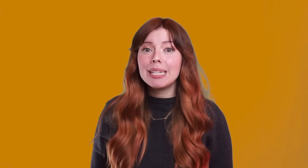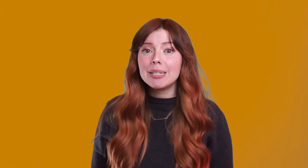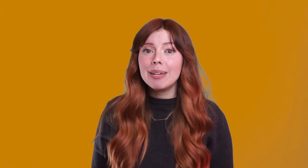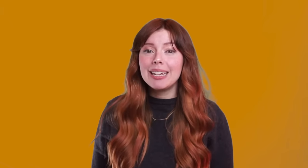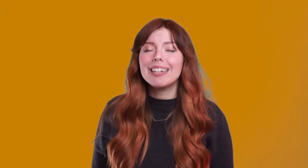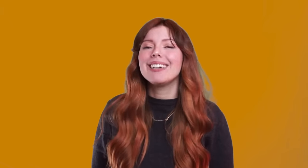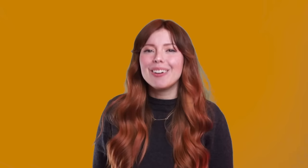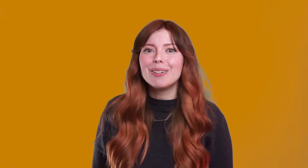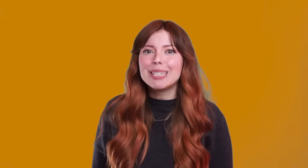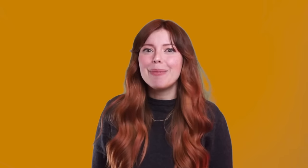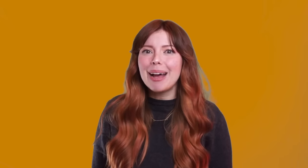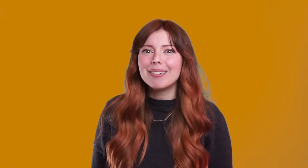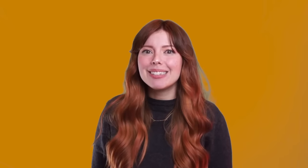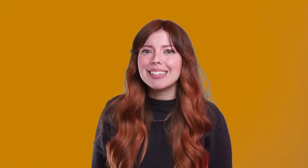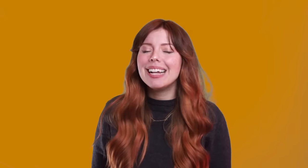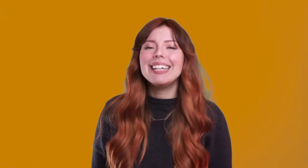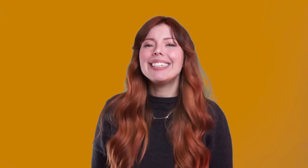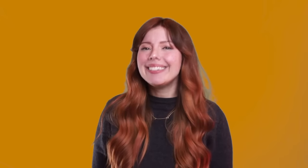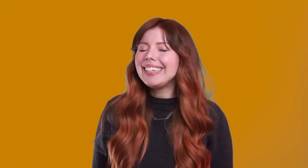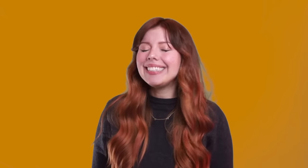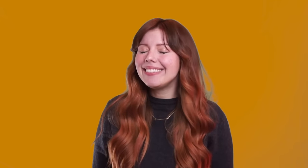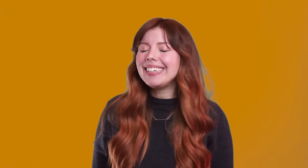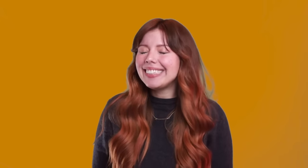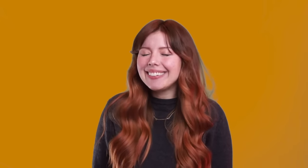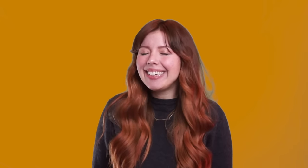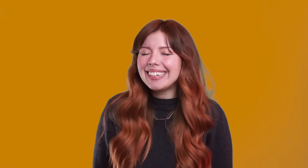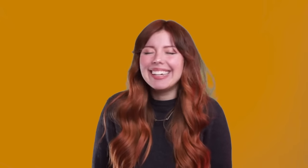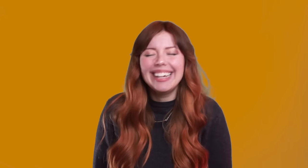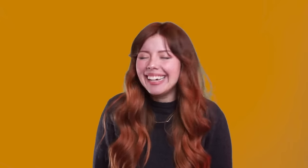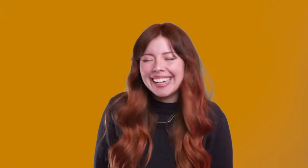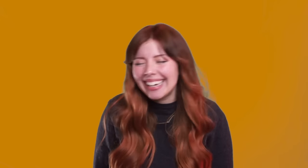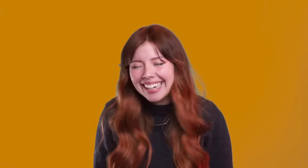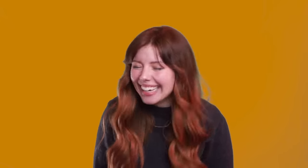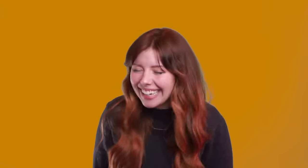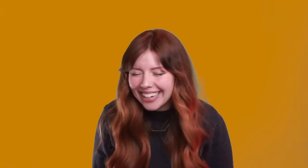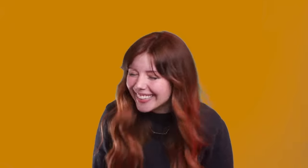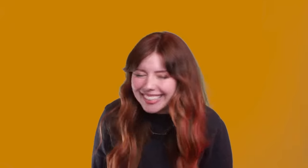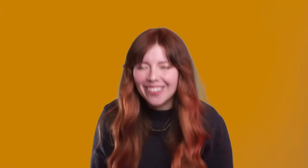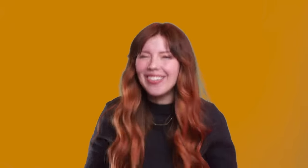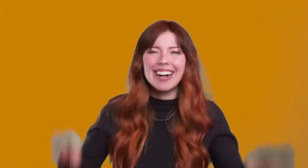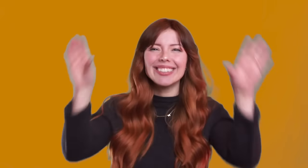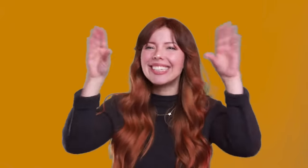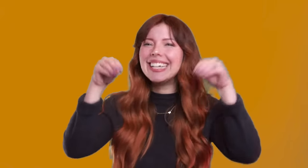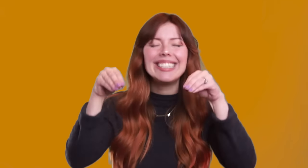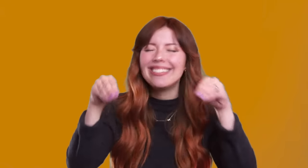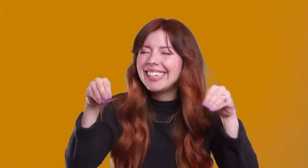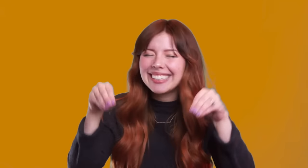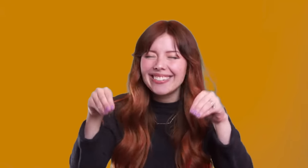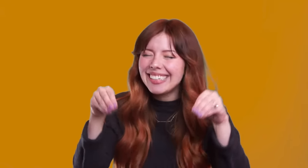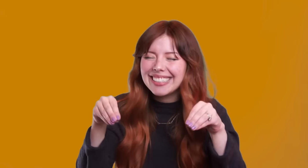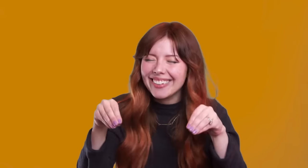squeak. Goes the mouse. Squeak, squeak, squeak. Goes the mouse. Squeak, squeak, squeak.